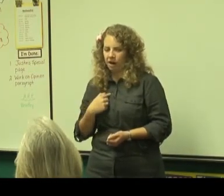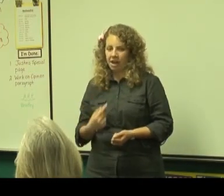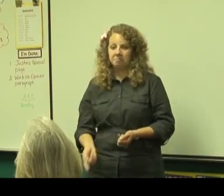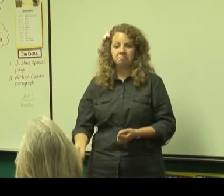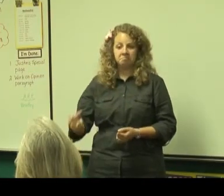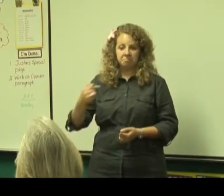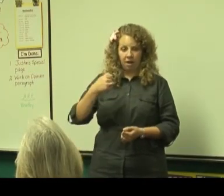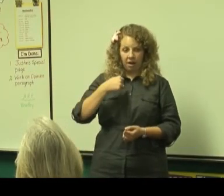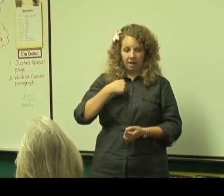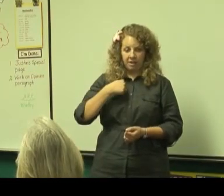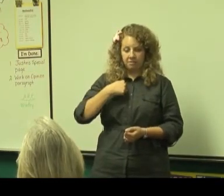I